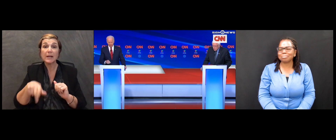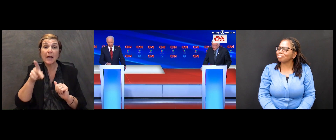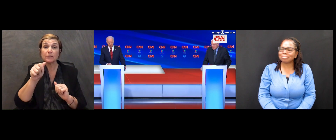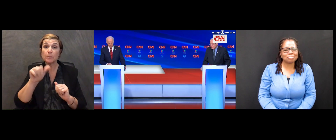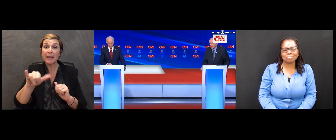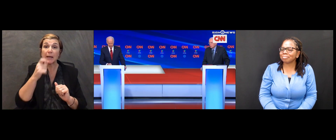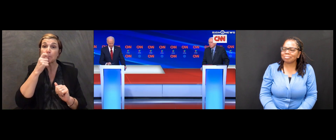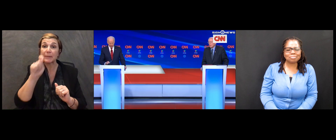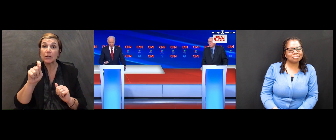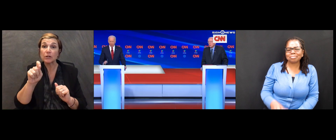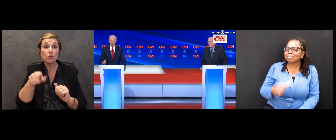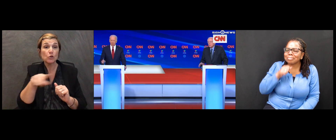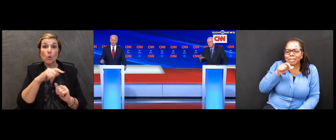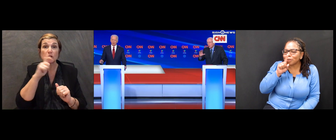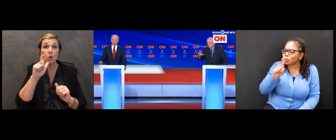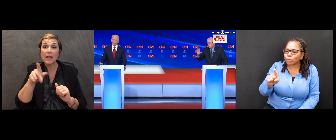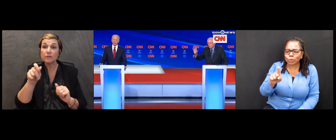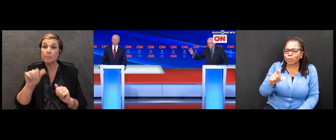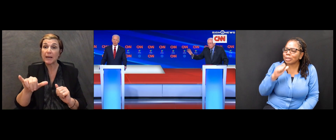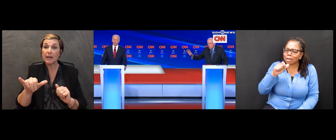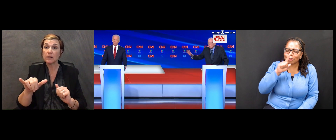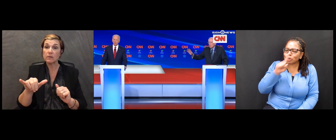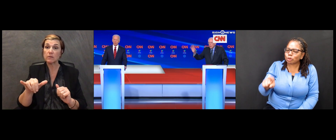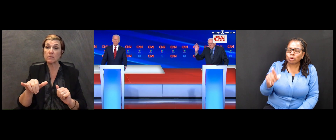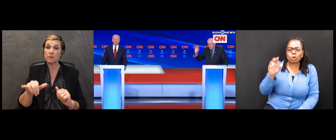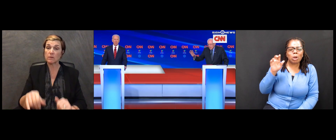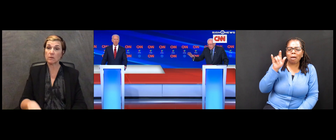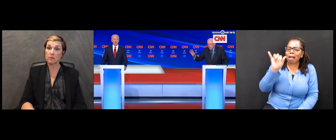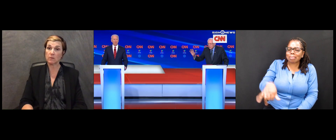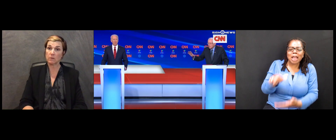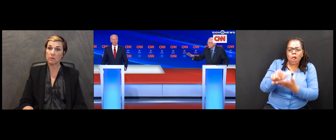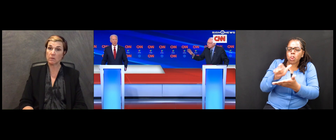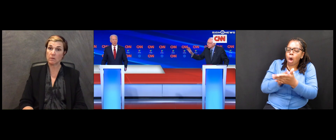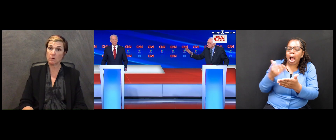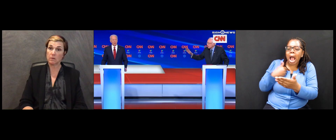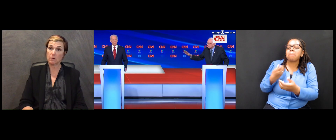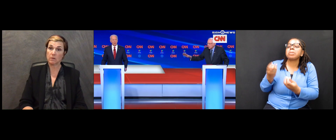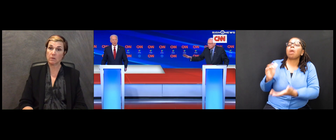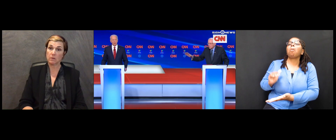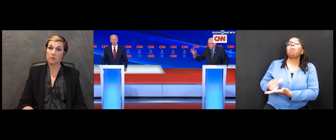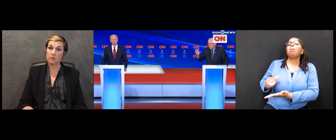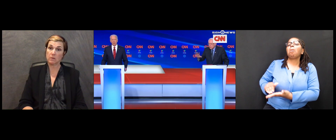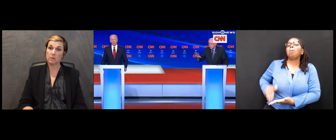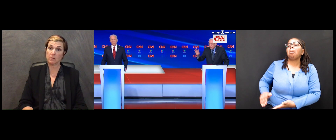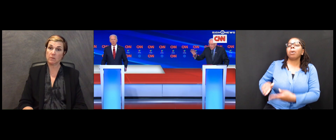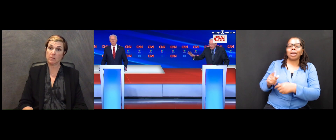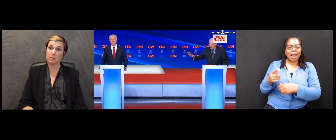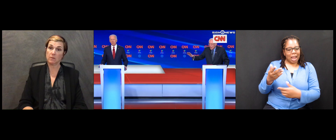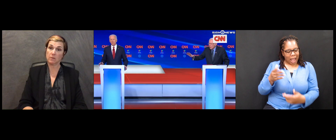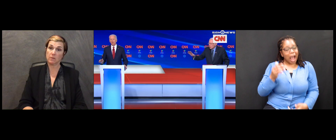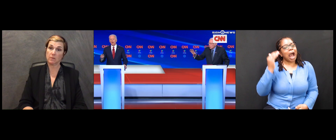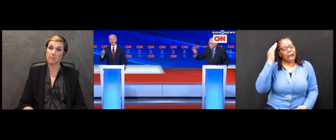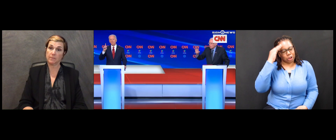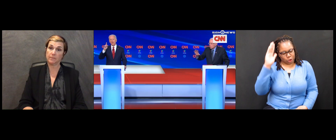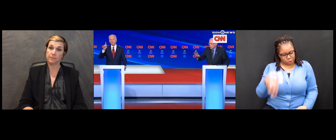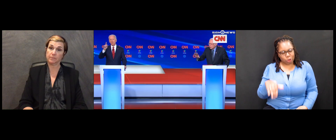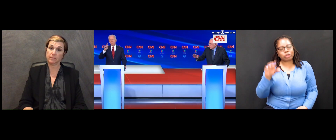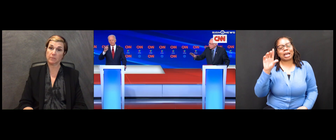As a matter of fact, that's not true. That law has enormous loopholes. I understand that Nancy Pelosi did her best. Republicans prevented it.